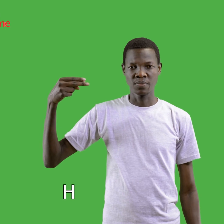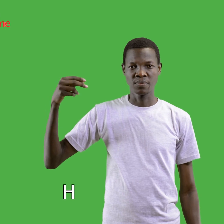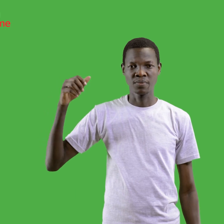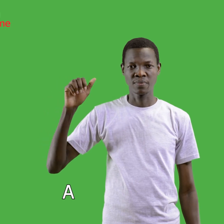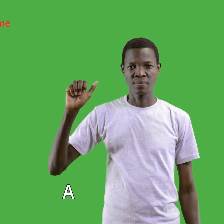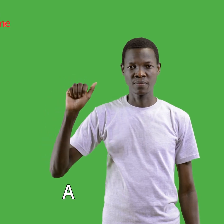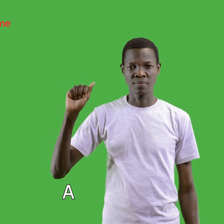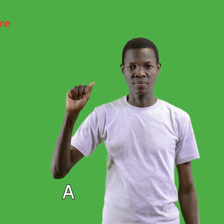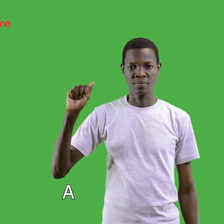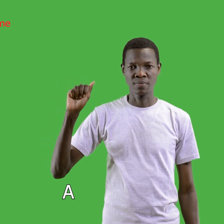A